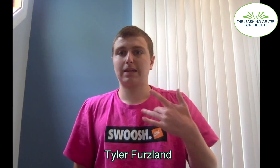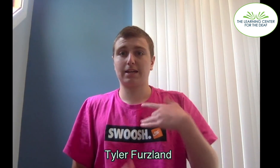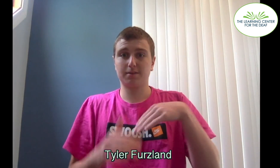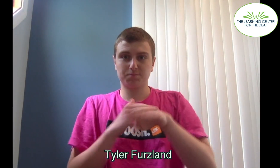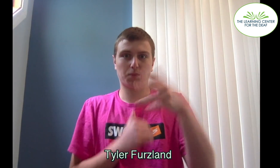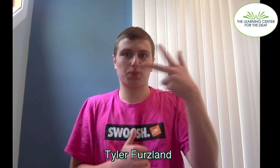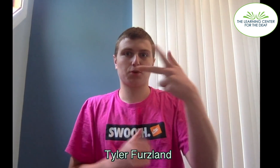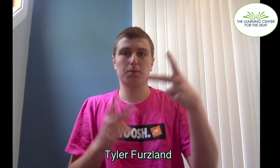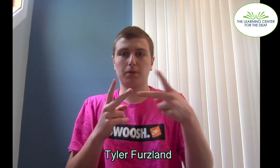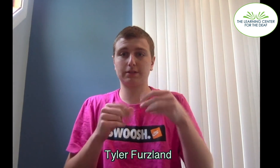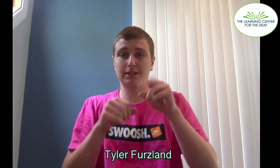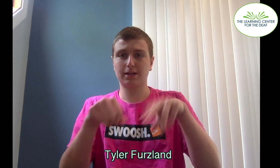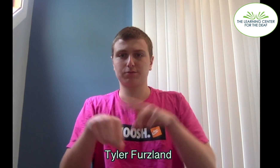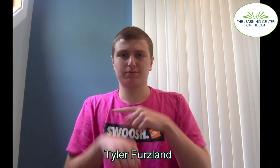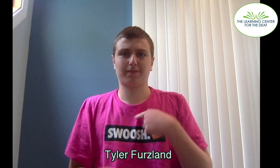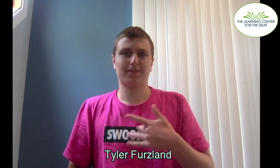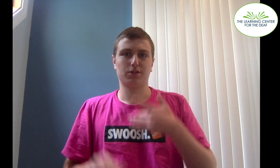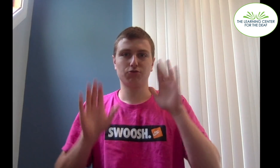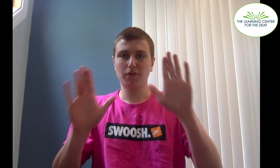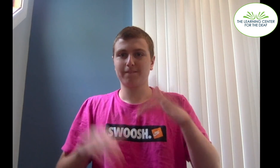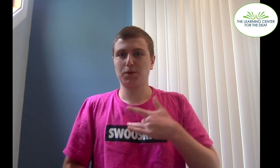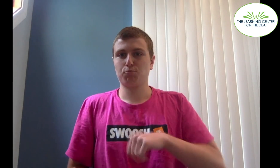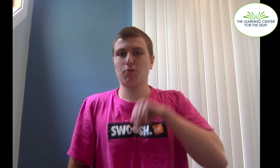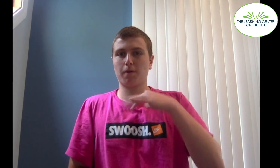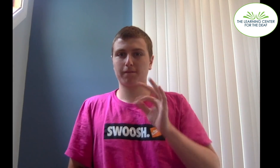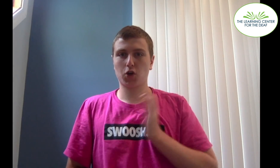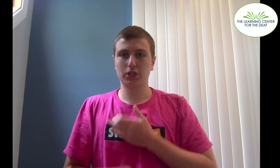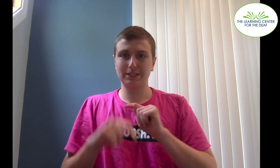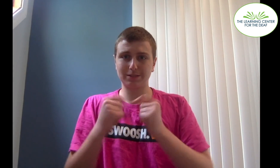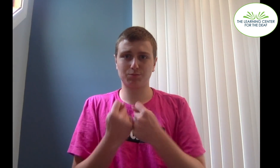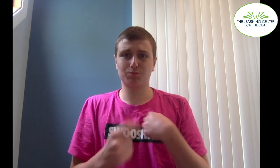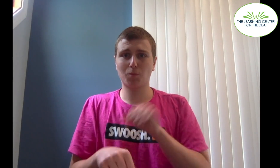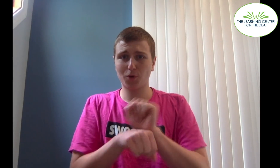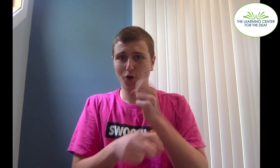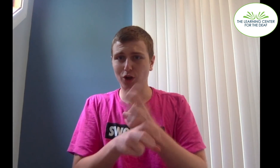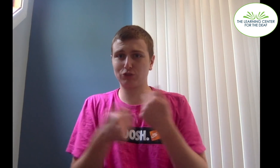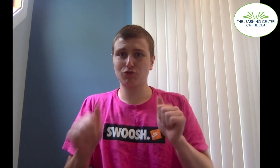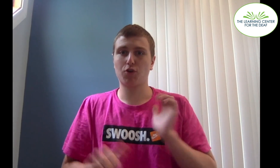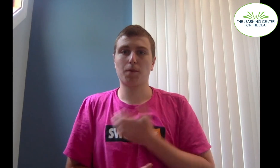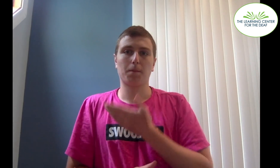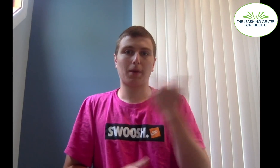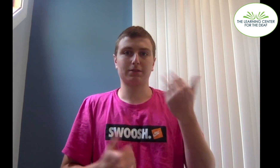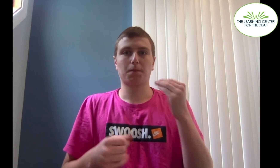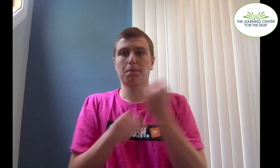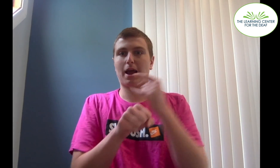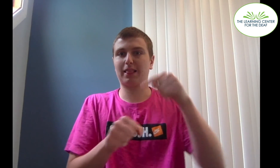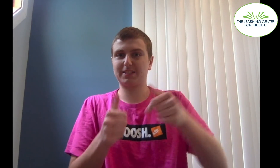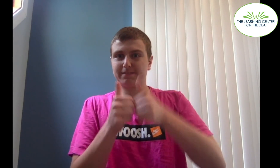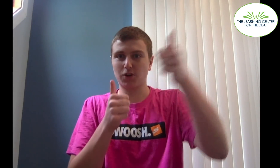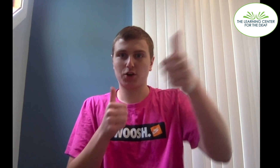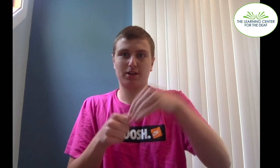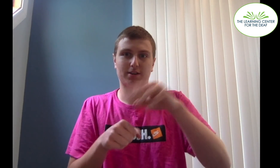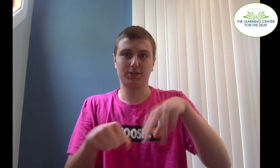I'm so proud of our team placing third at nationals. We worked hard and did our best to make it this far.